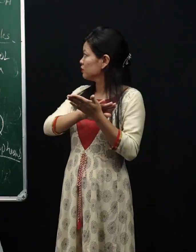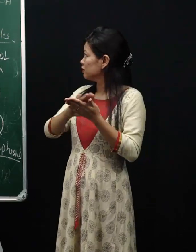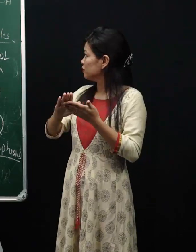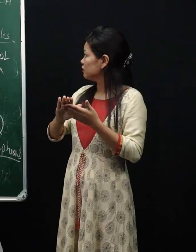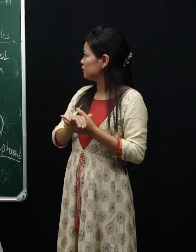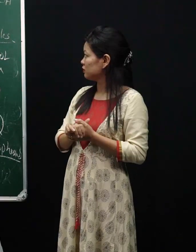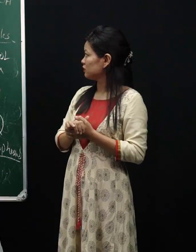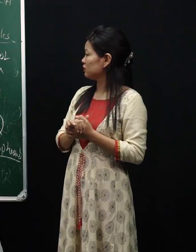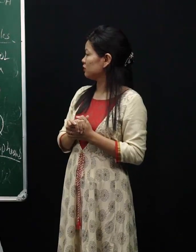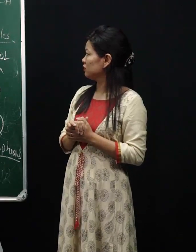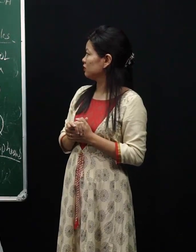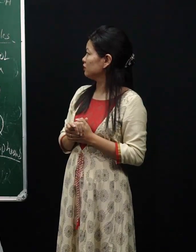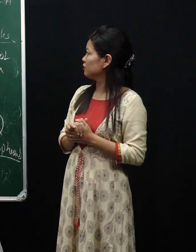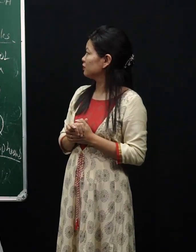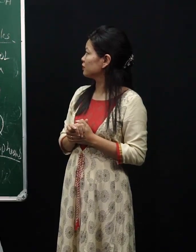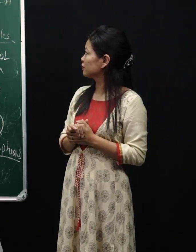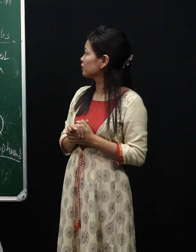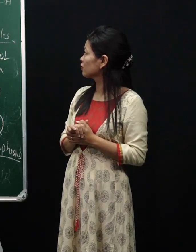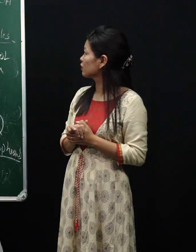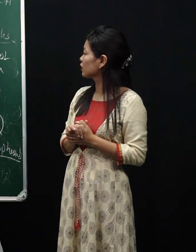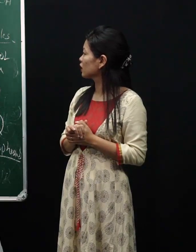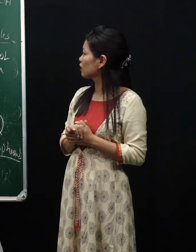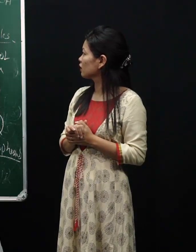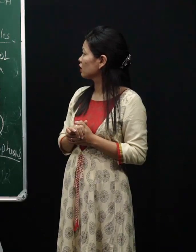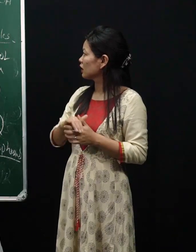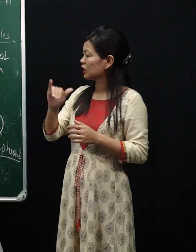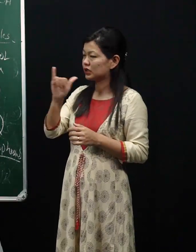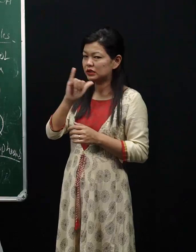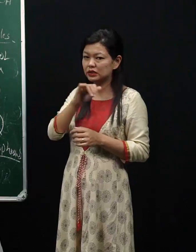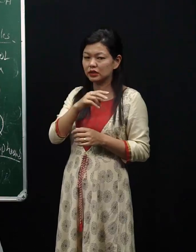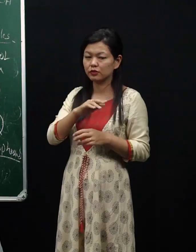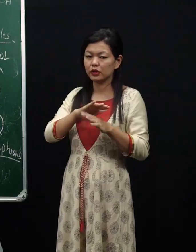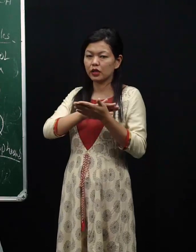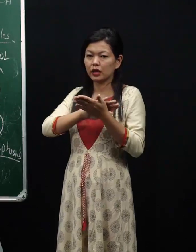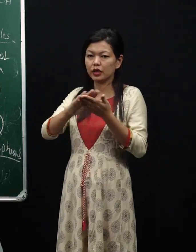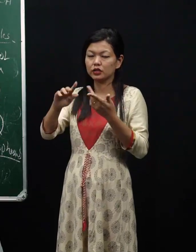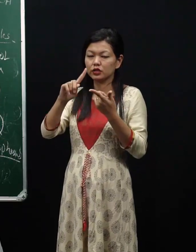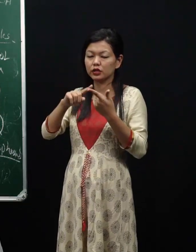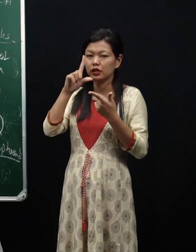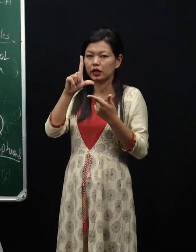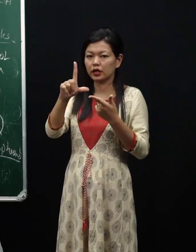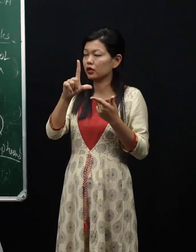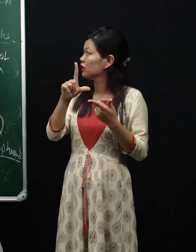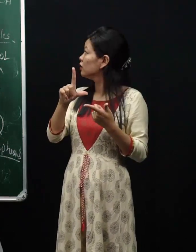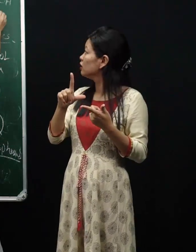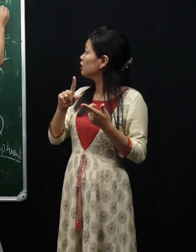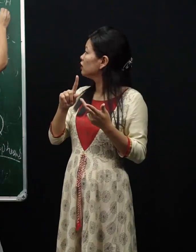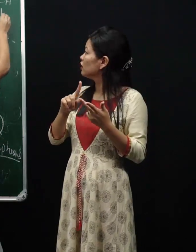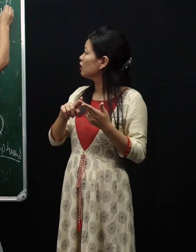Now, helium, we cannot use H, right? Helium, we cannot use H. That's why for helium, we